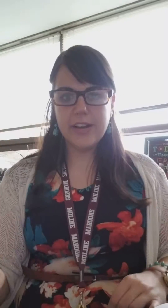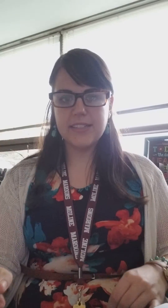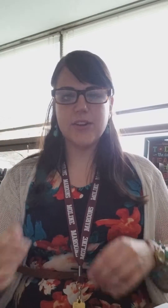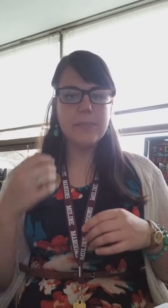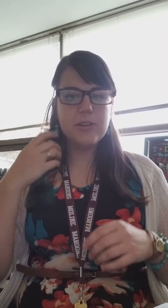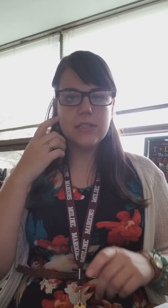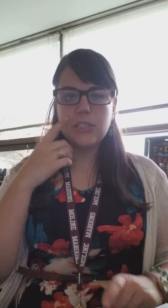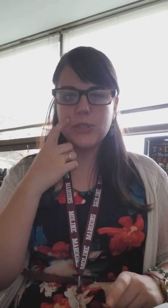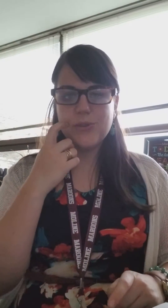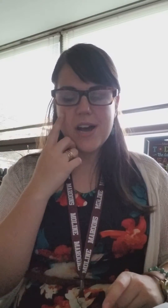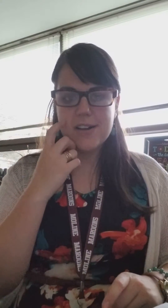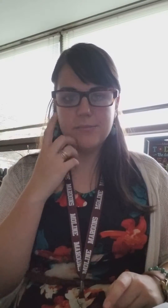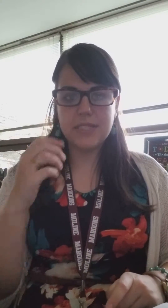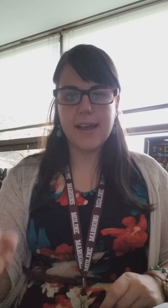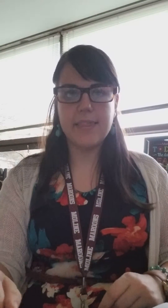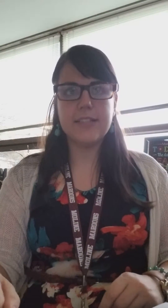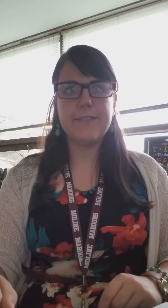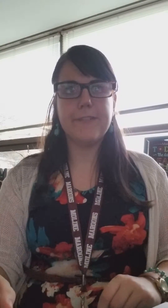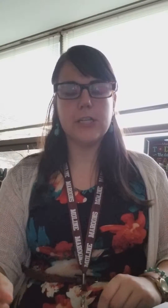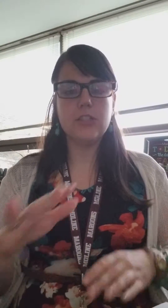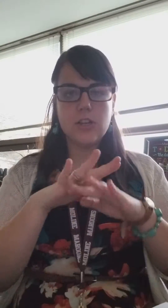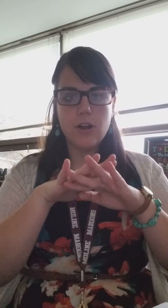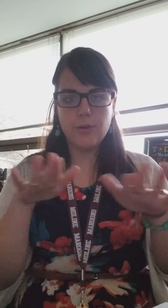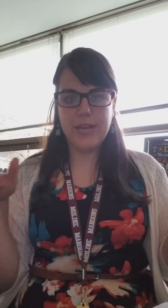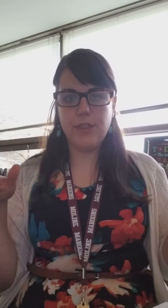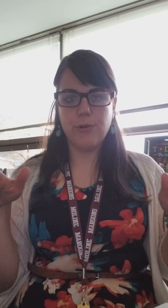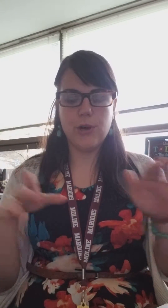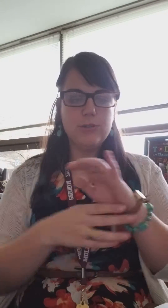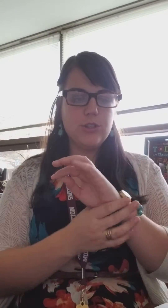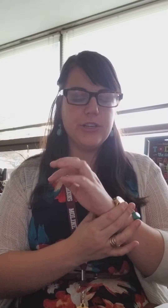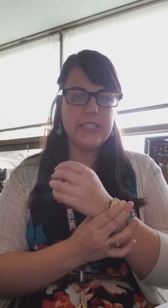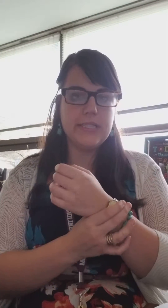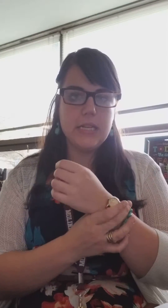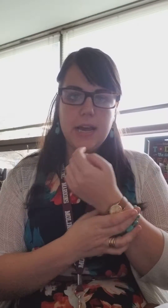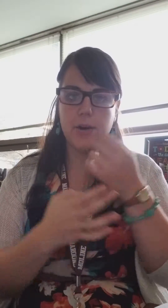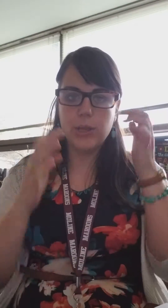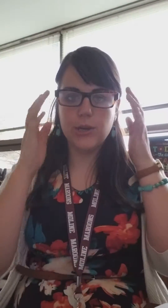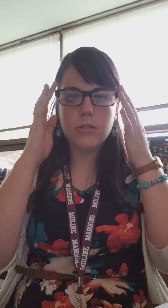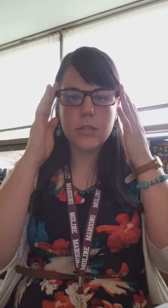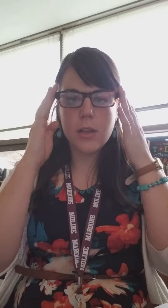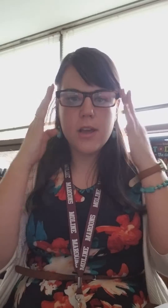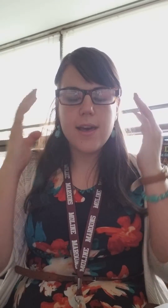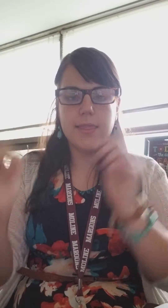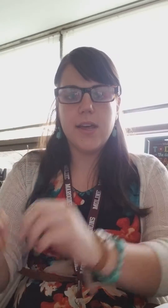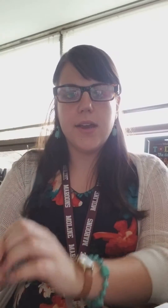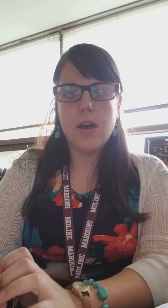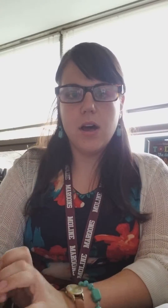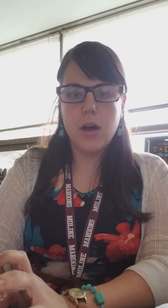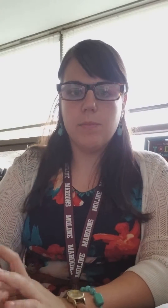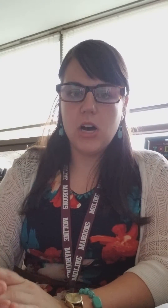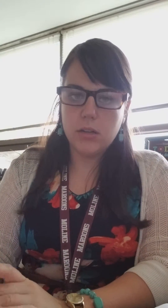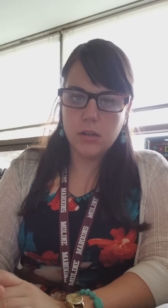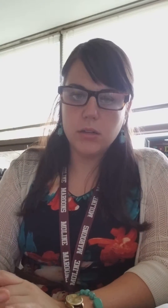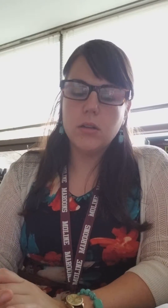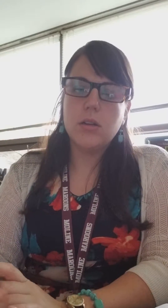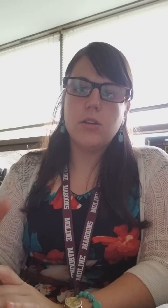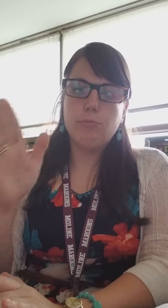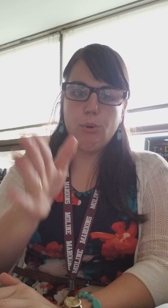Okay, so I'm going to sign this first all the way through so you can see how it looks, and then I'll break